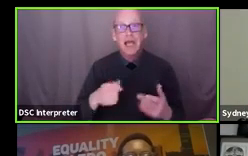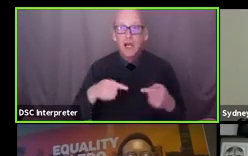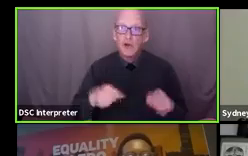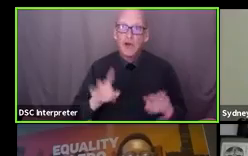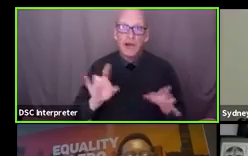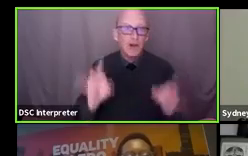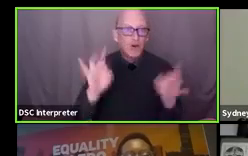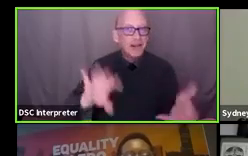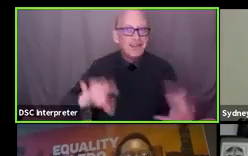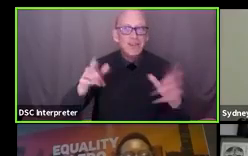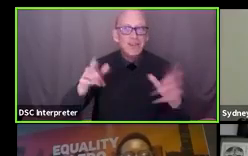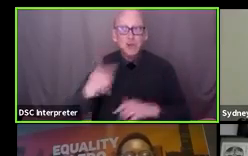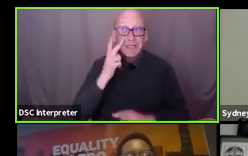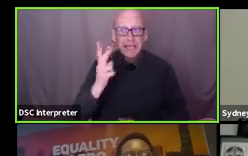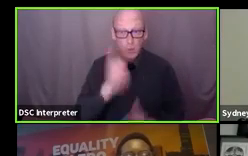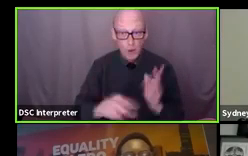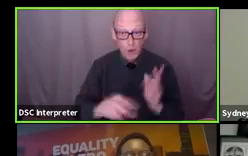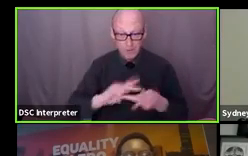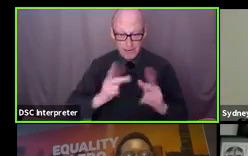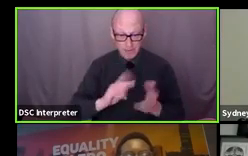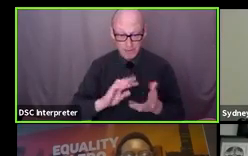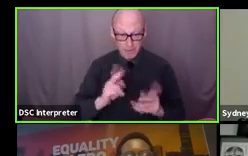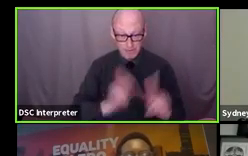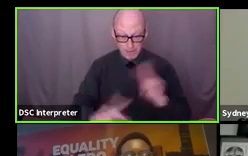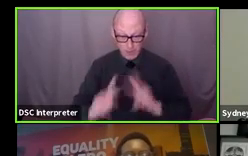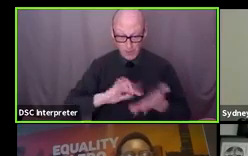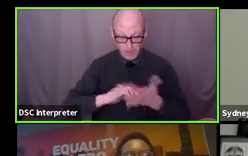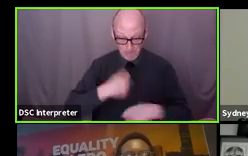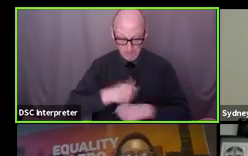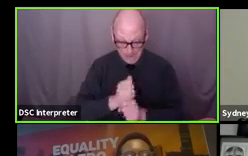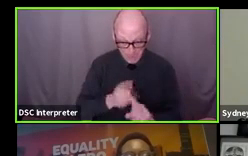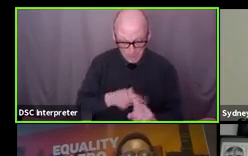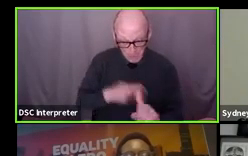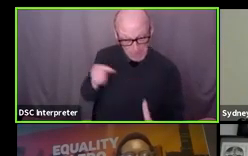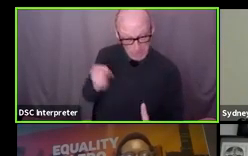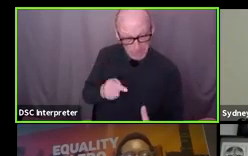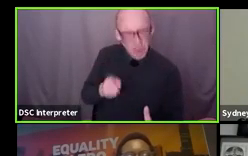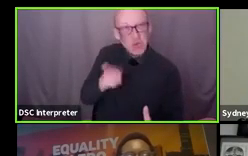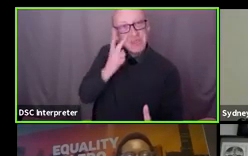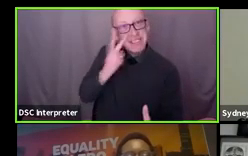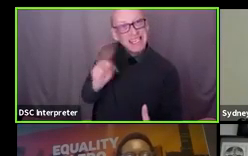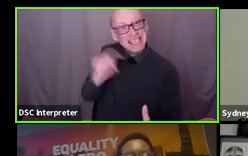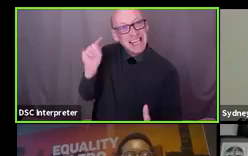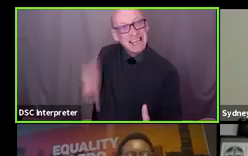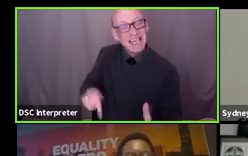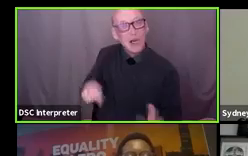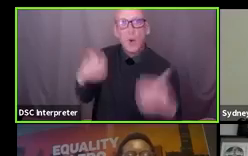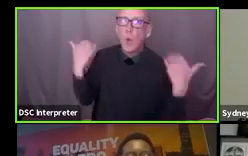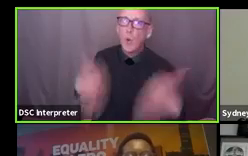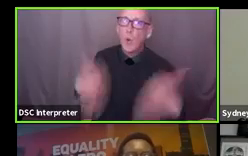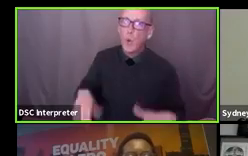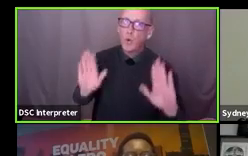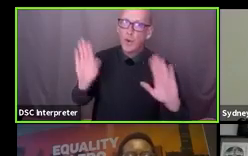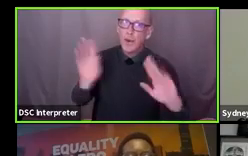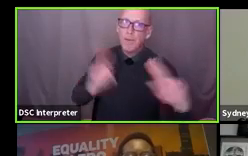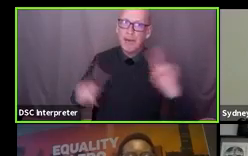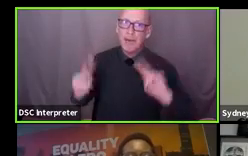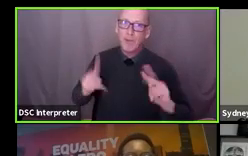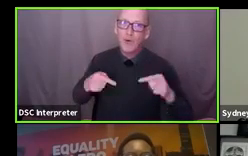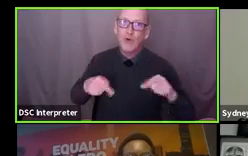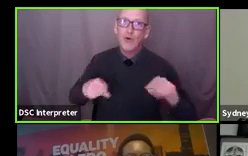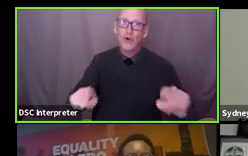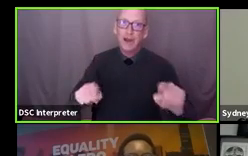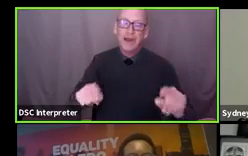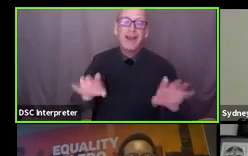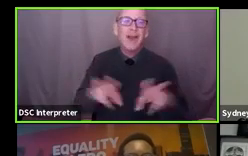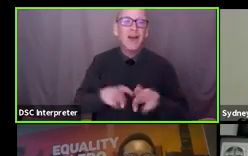crisis, you see what people are made of, and you're seeing that Toledo is made of some pretty great people right here during this forum. So